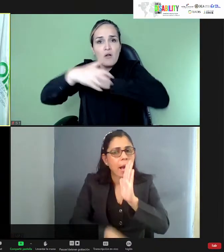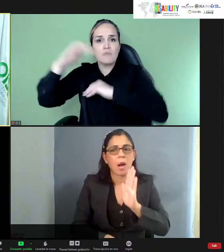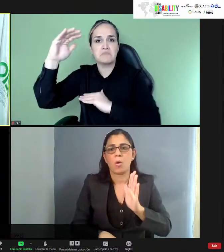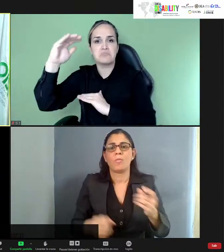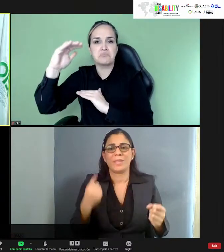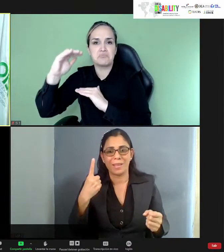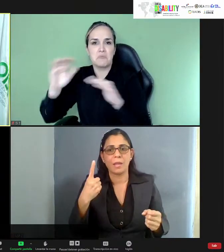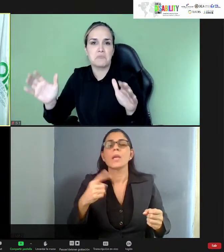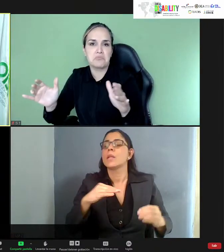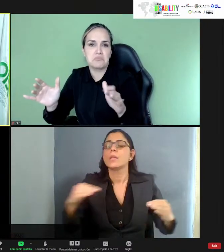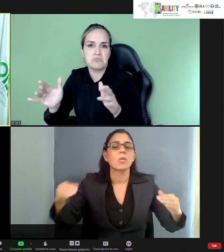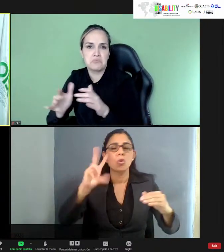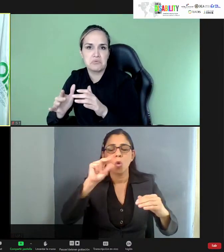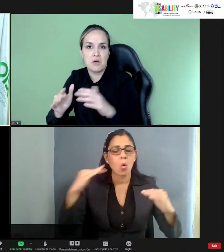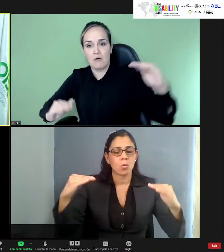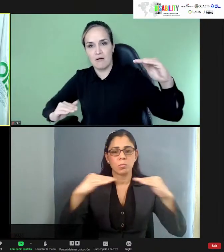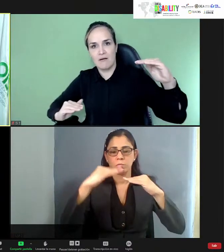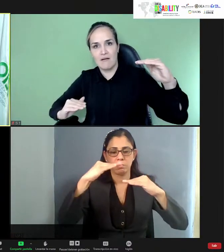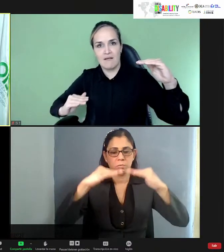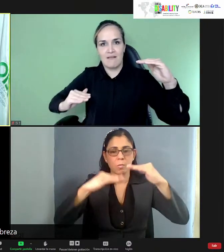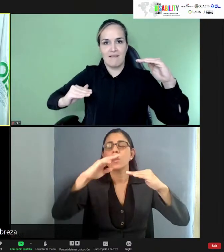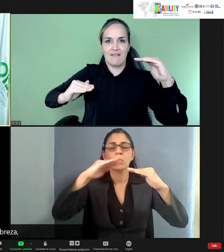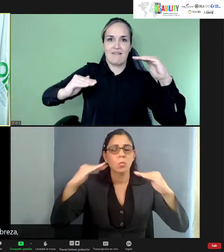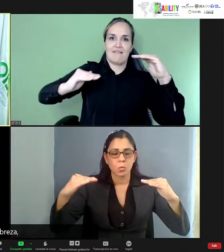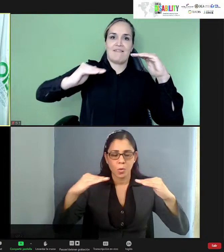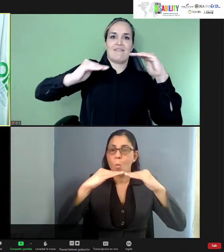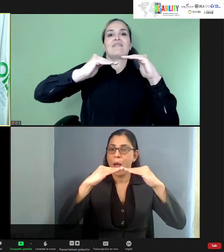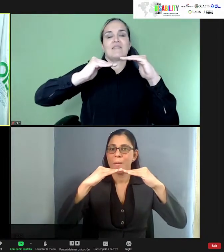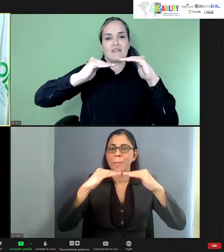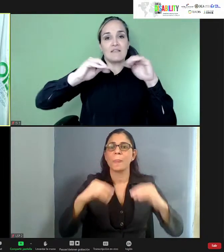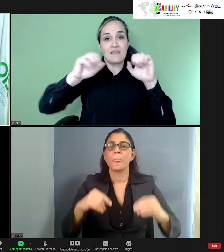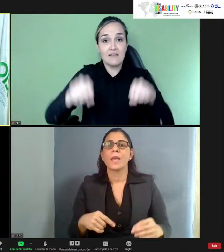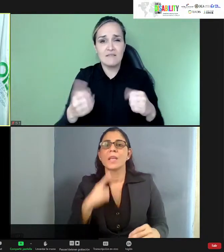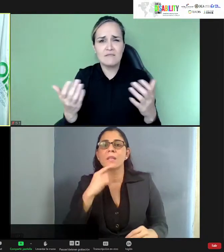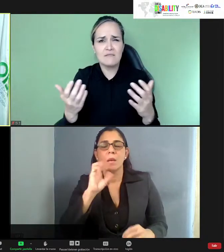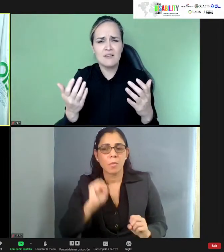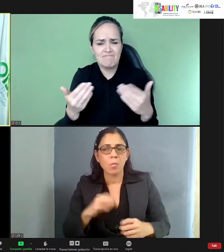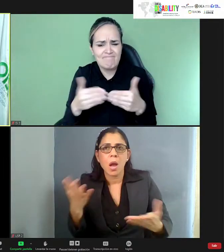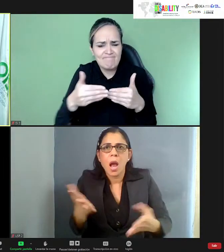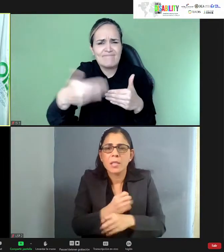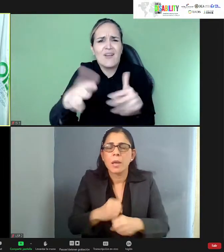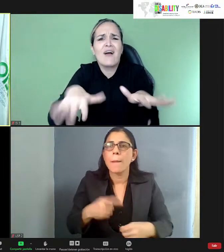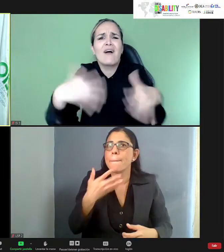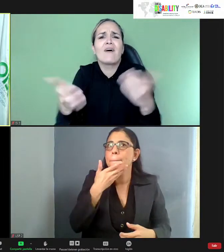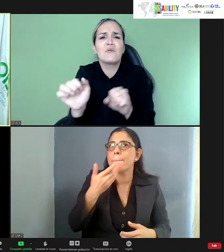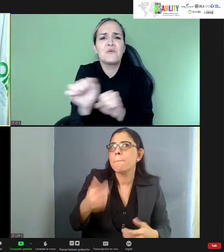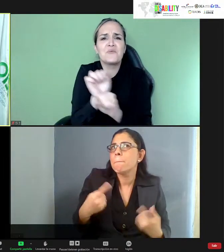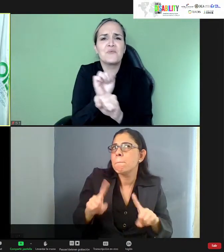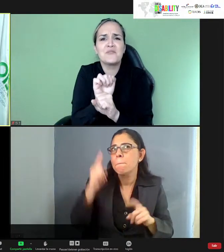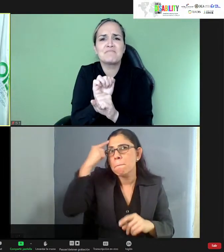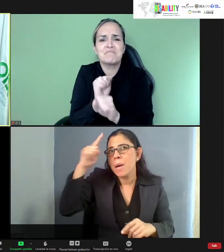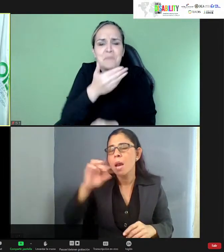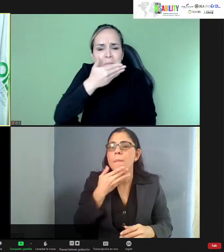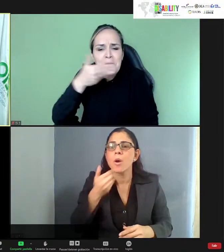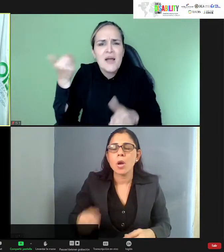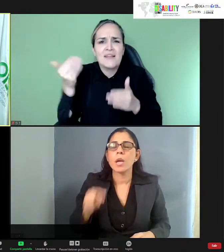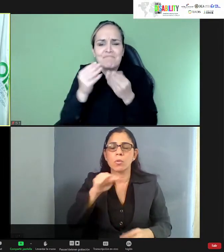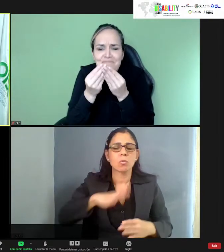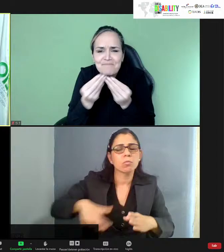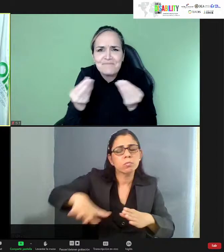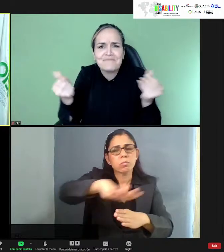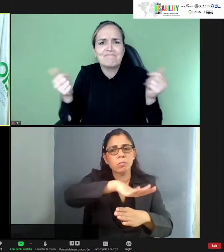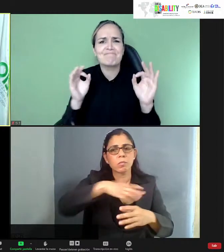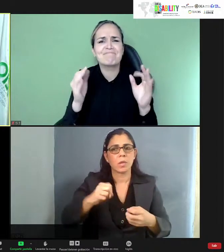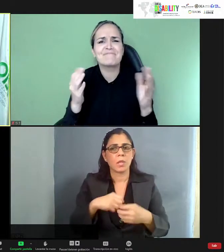risk will drop and inequality will go down and what can we